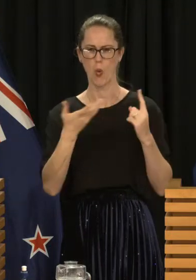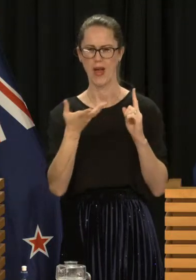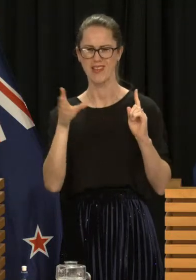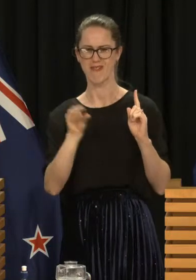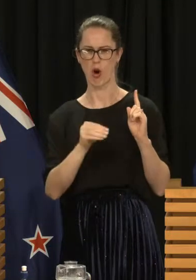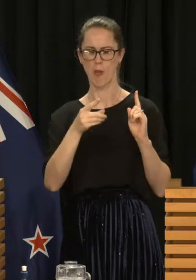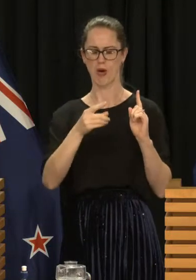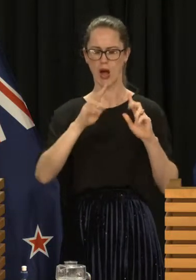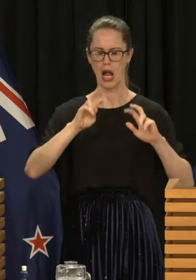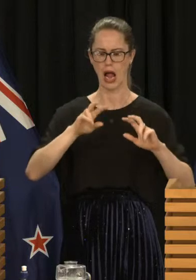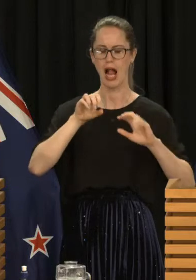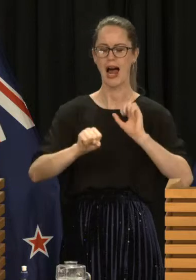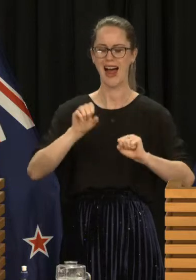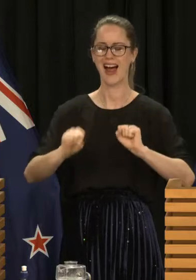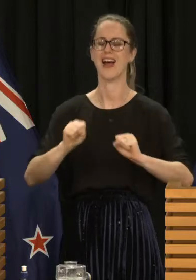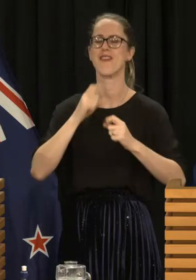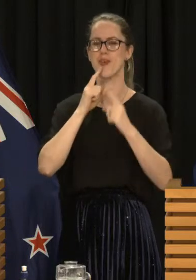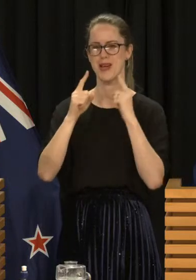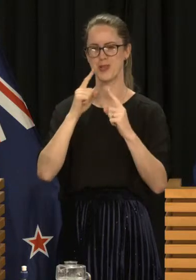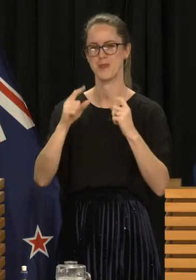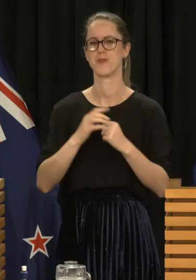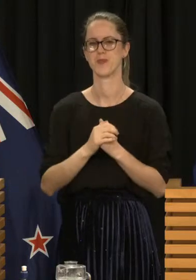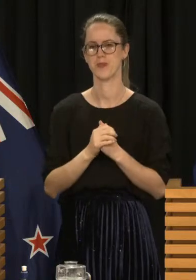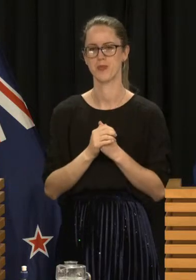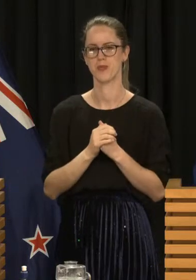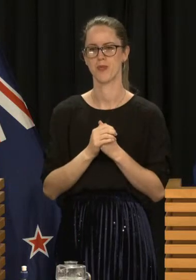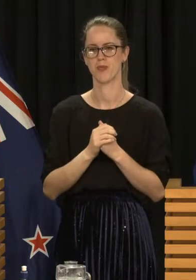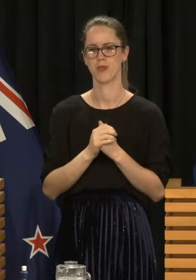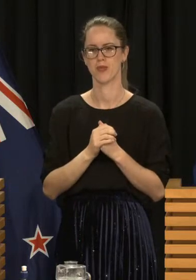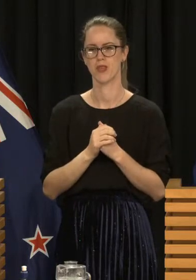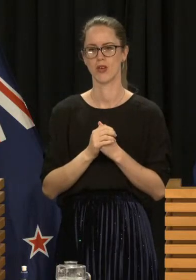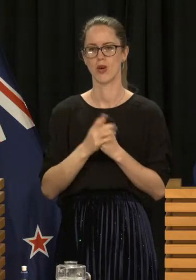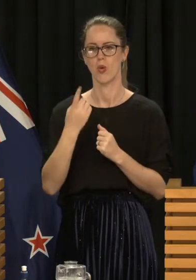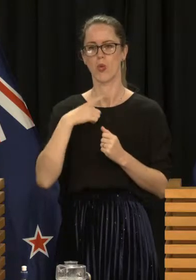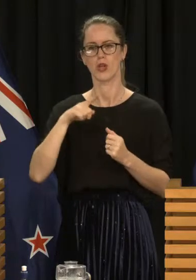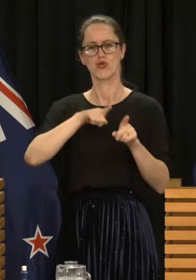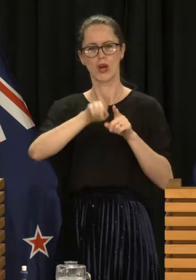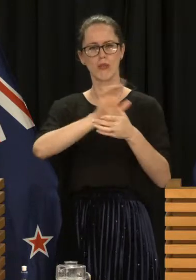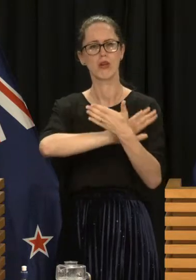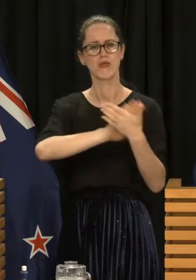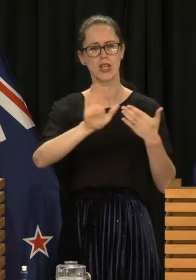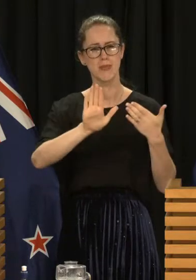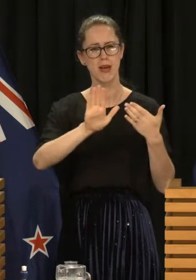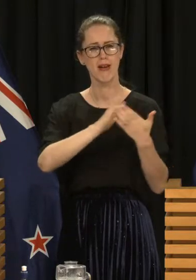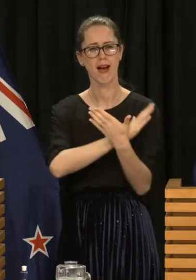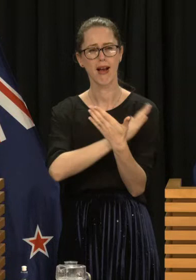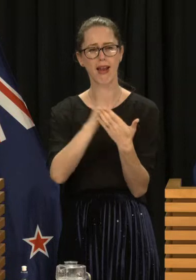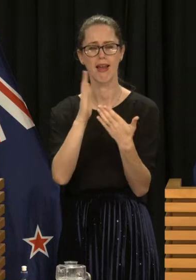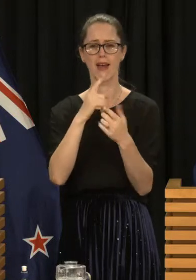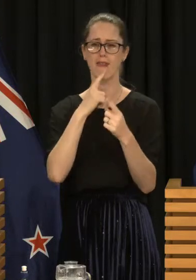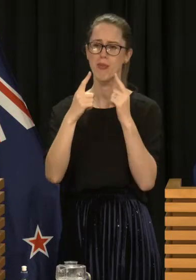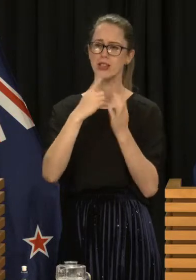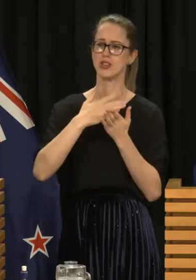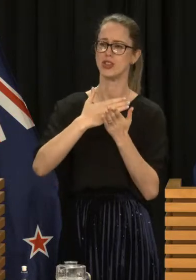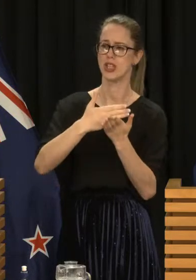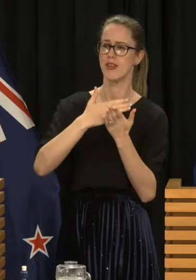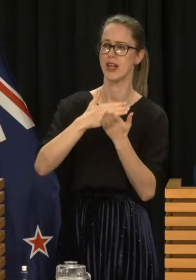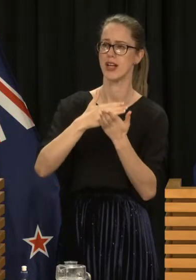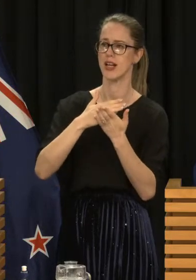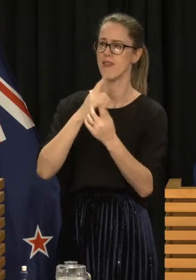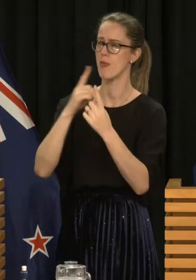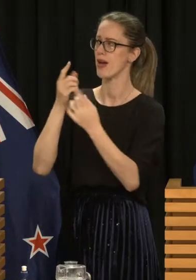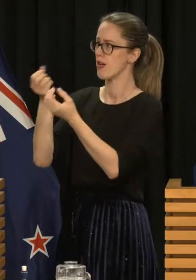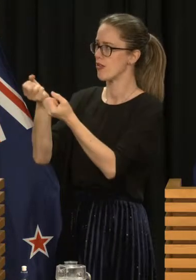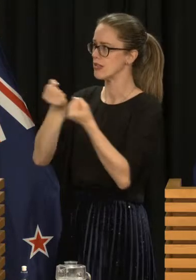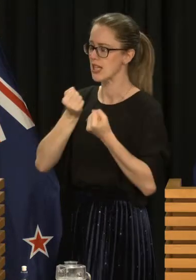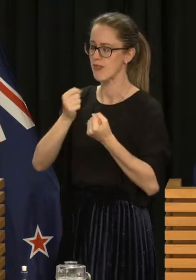information. We've made a commitment right the way through this to be as transparent as possible around sharing the information we get as close